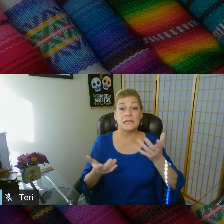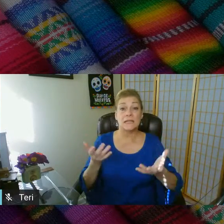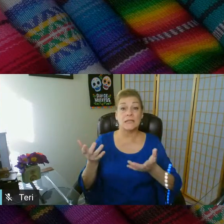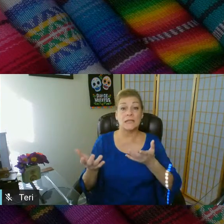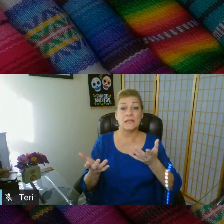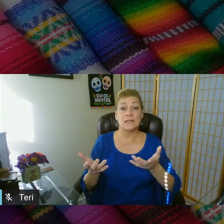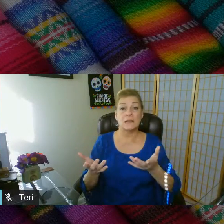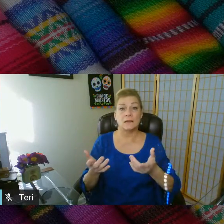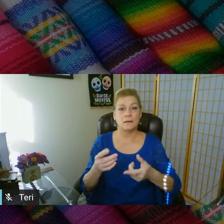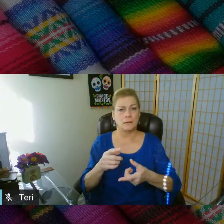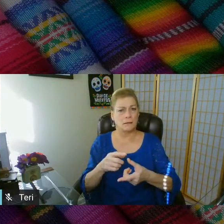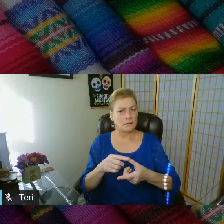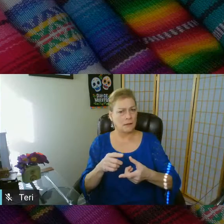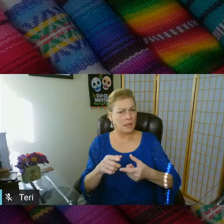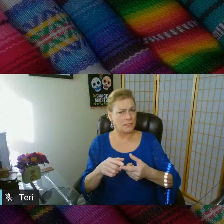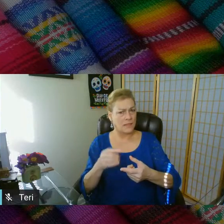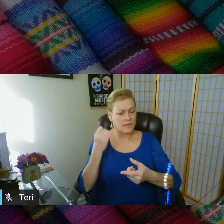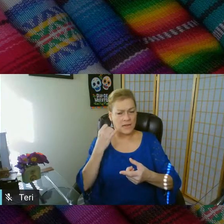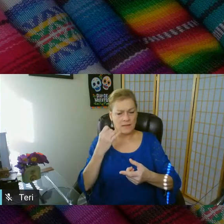are those the things I would put?